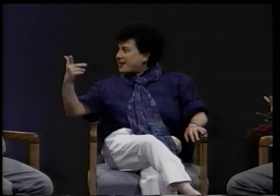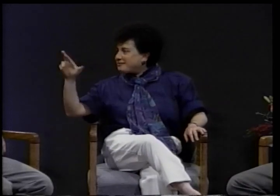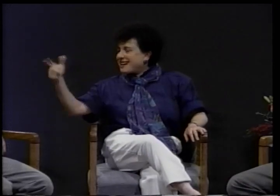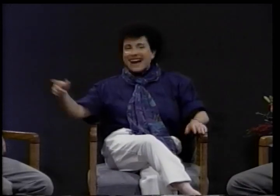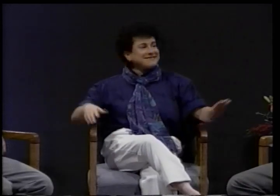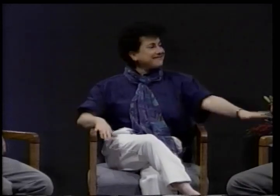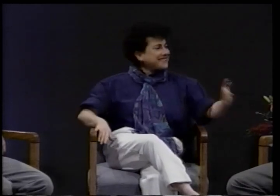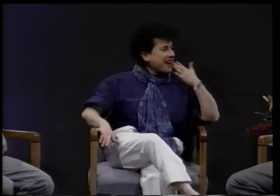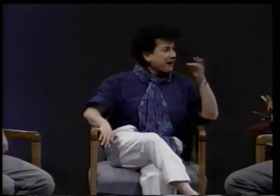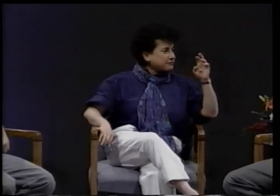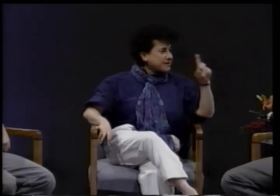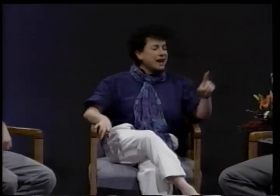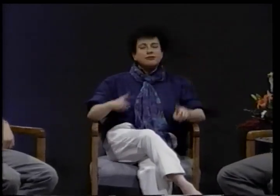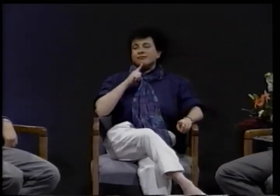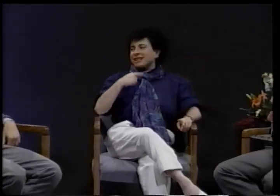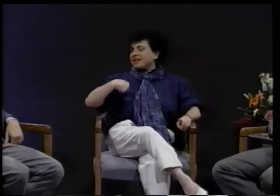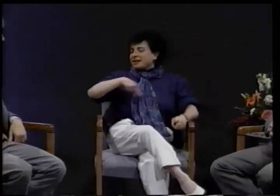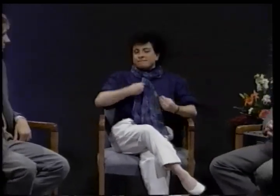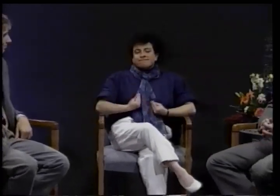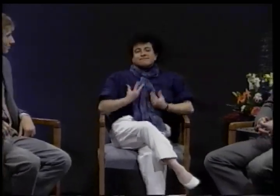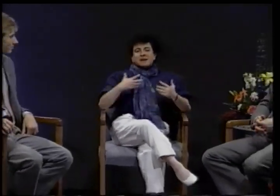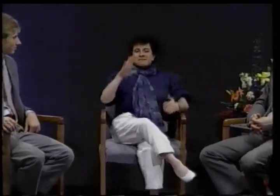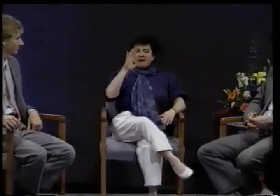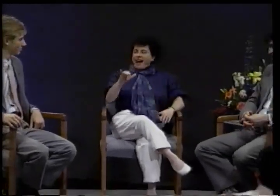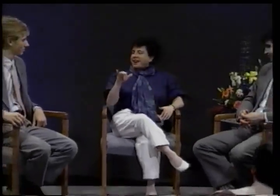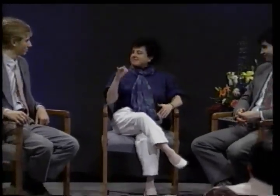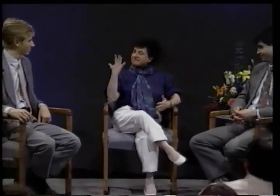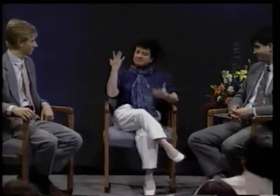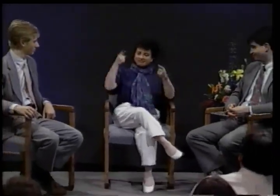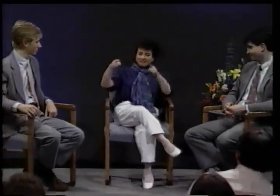Thank you very much, Greg, and thank you, Fred. We've really enjoyed